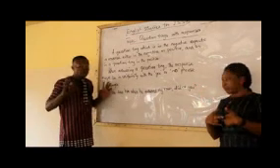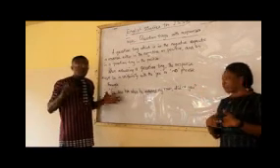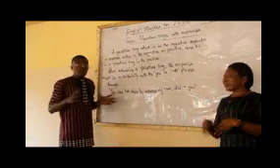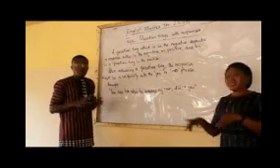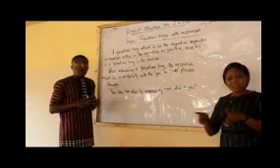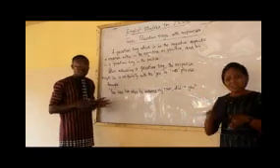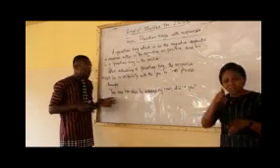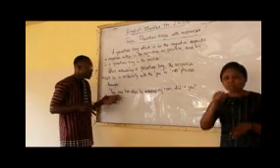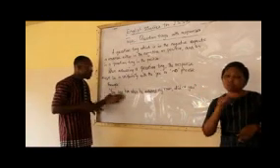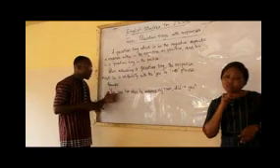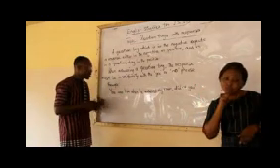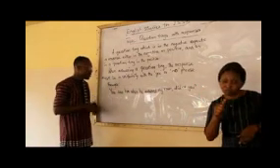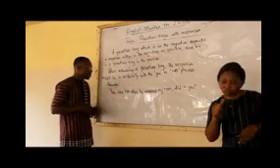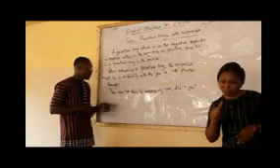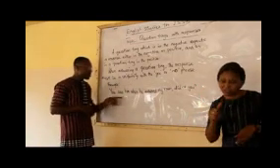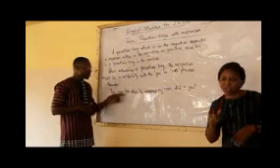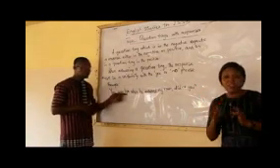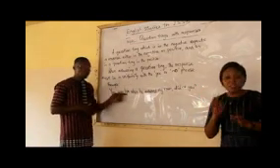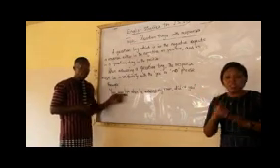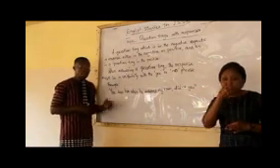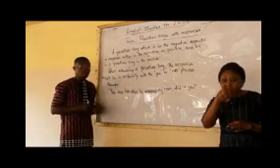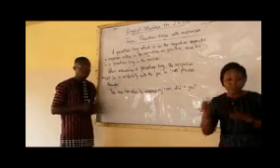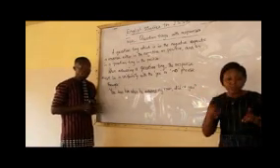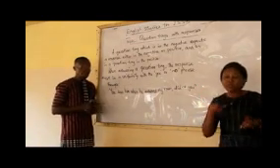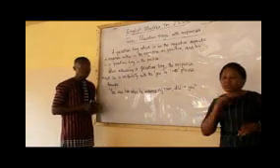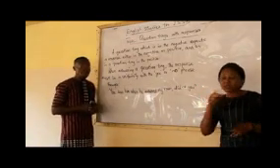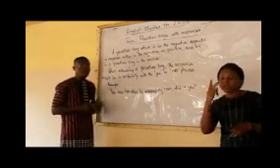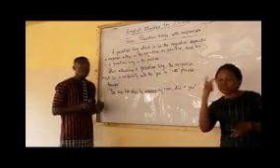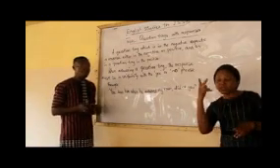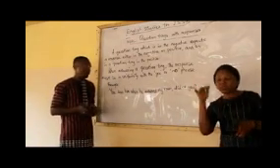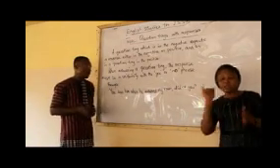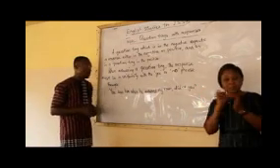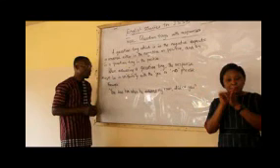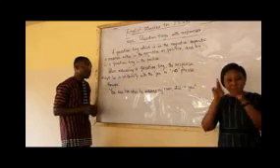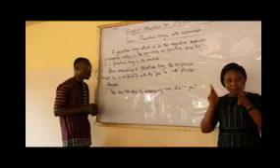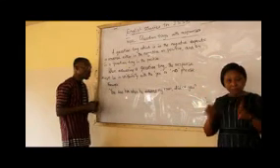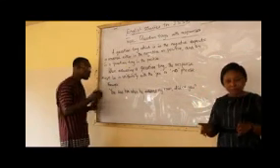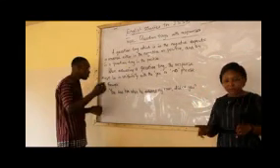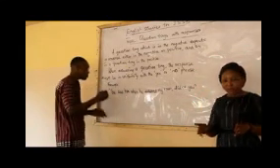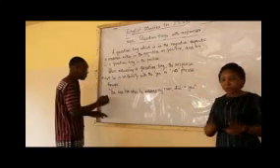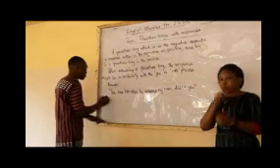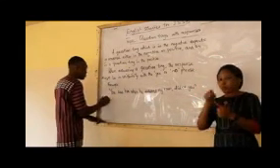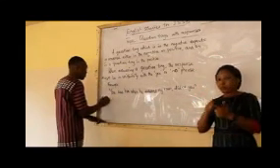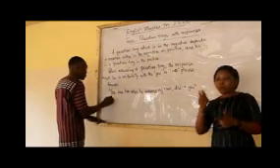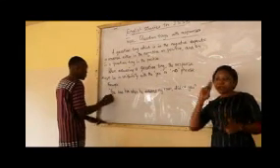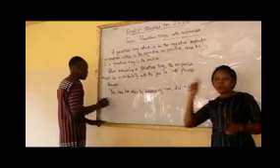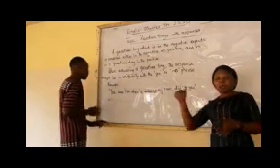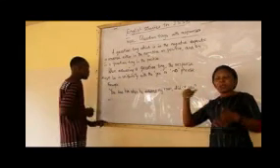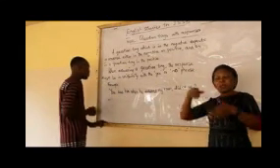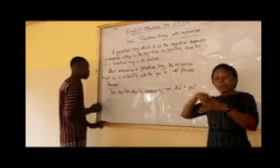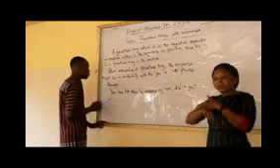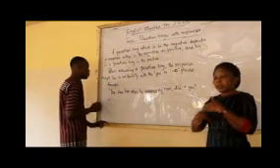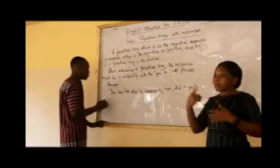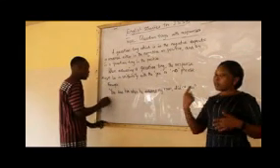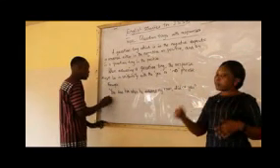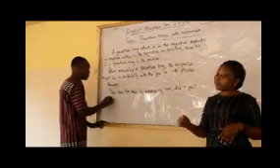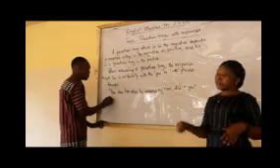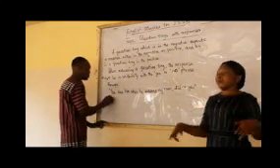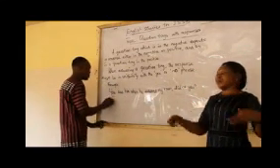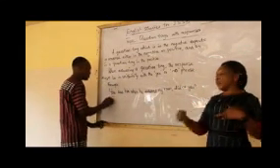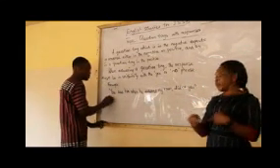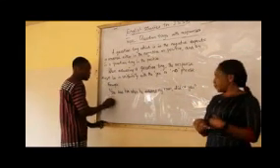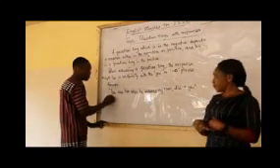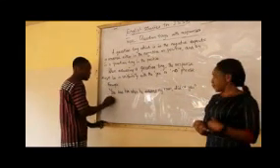If you didn't see this person, this he, when he entered the room, your response should be,